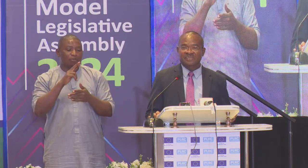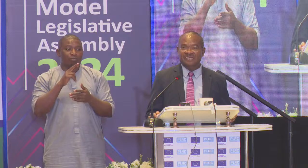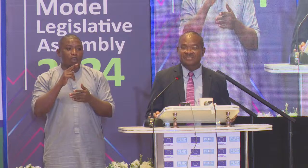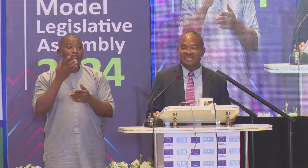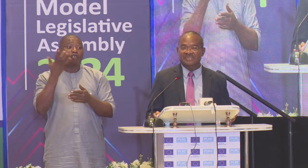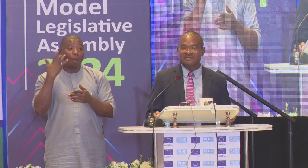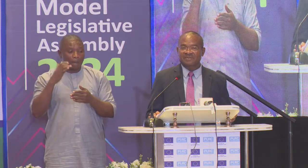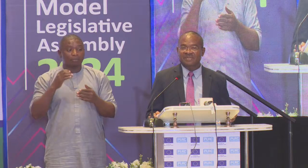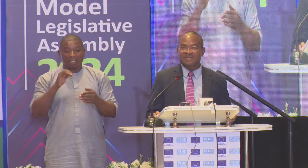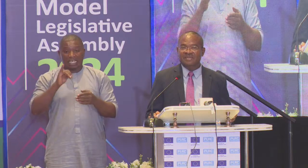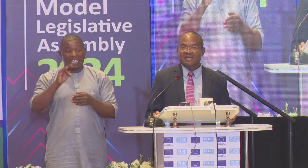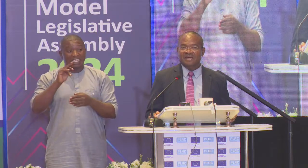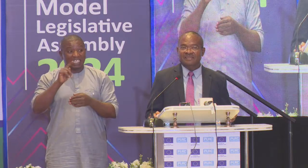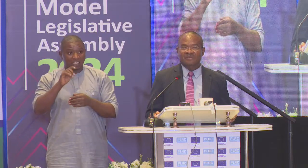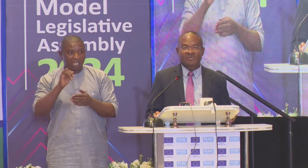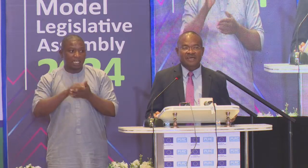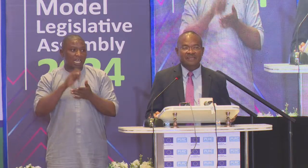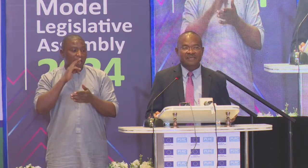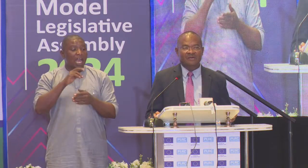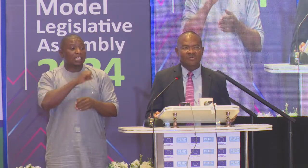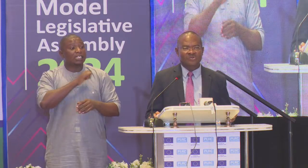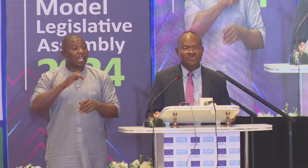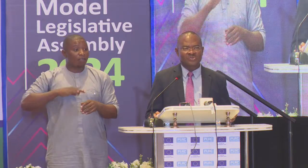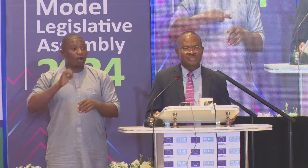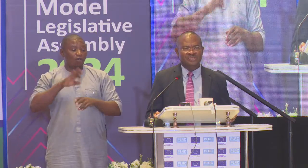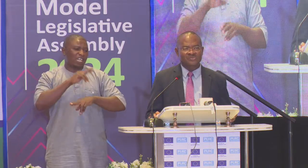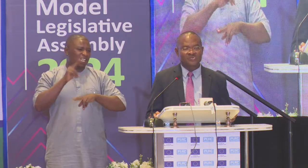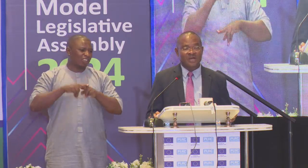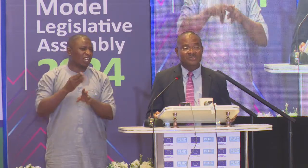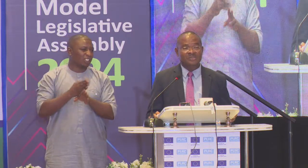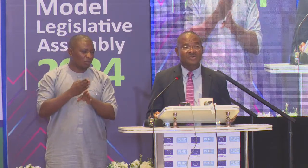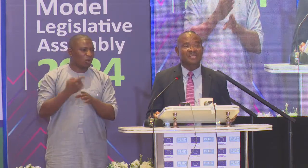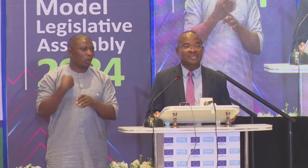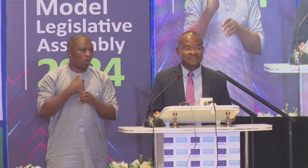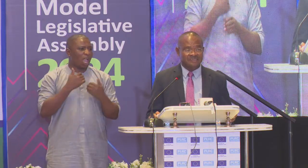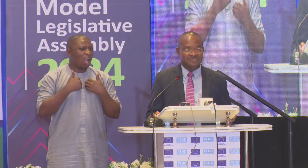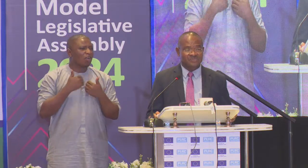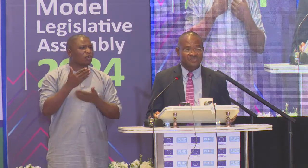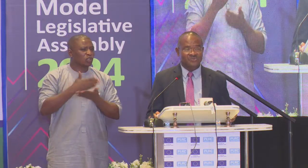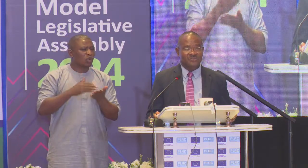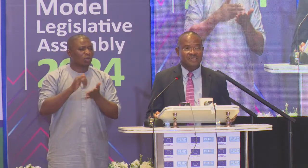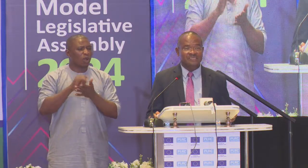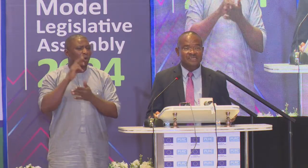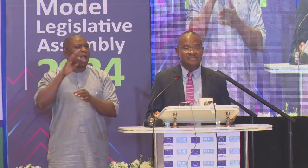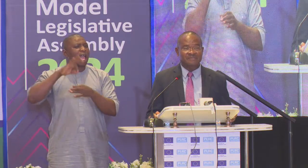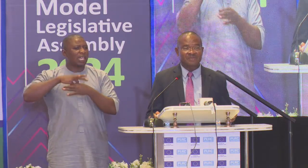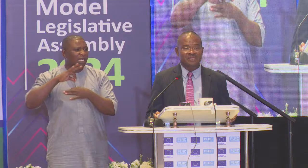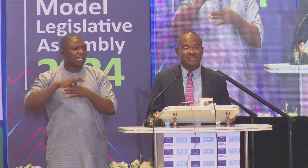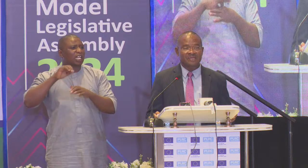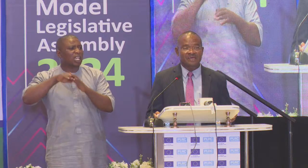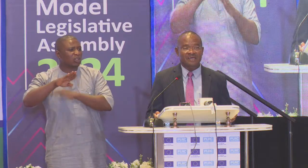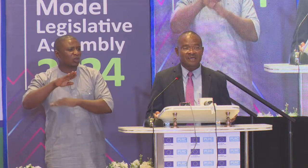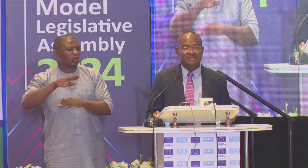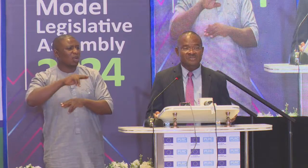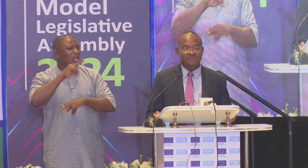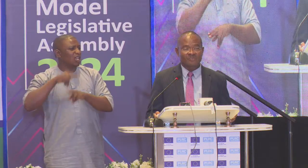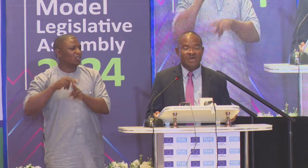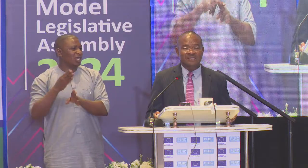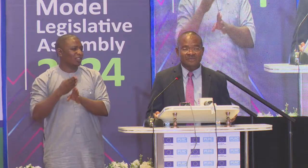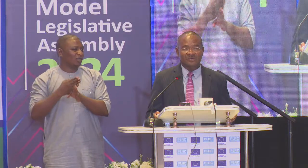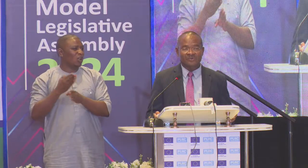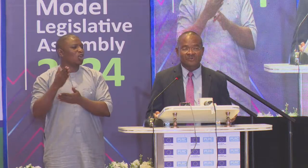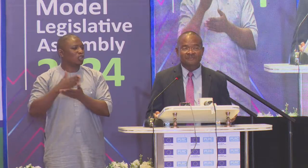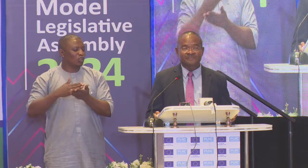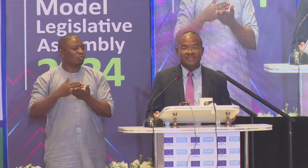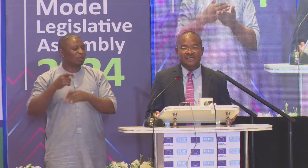in the National Assembly. I think we had one or two interns who actually got elected into the National Assembly some while